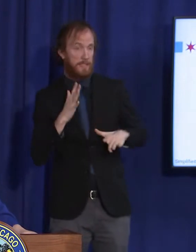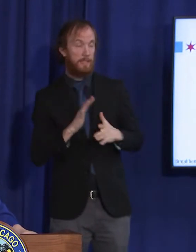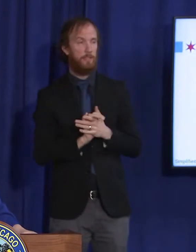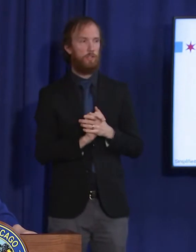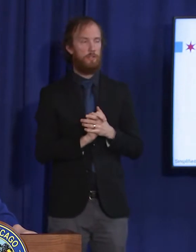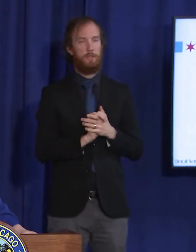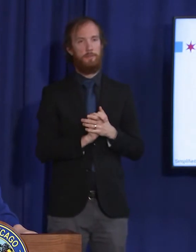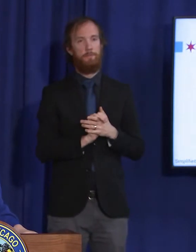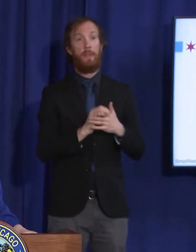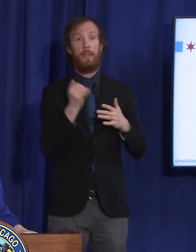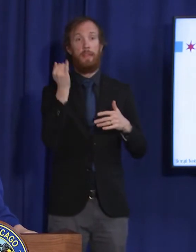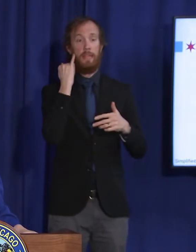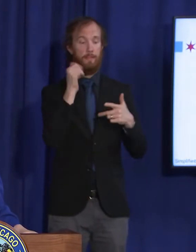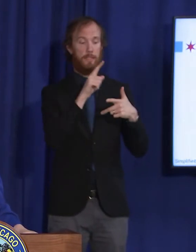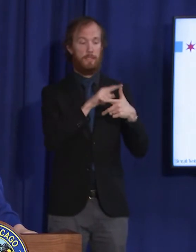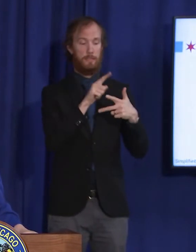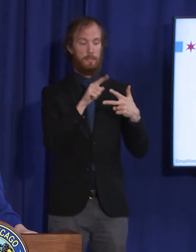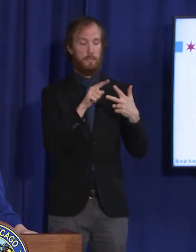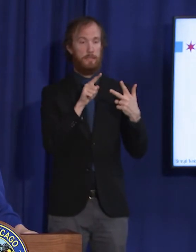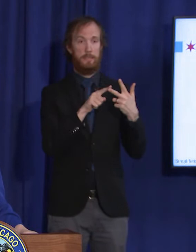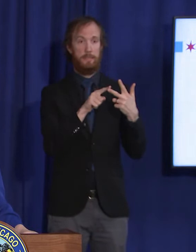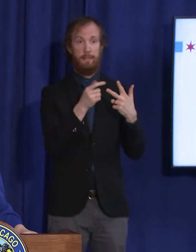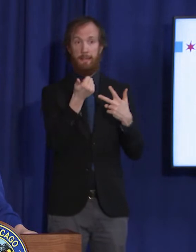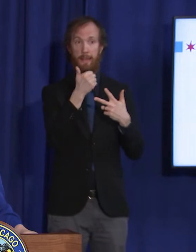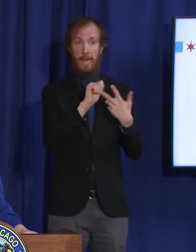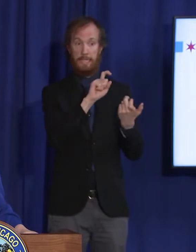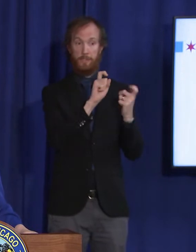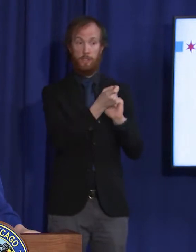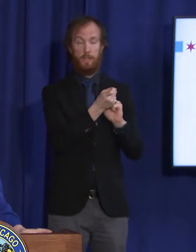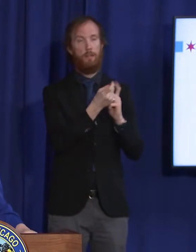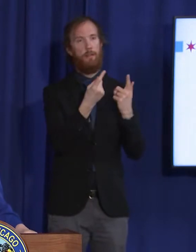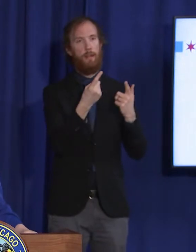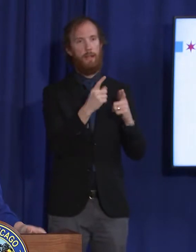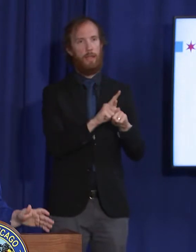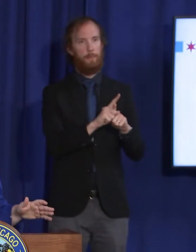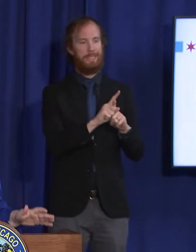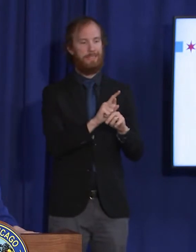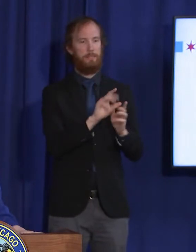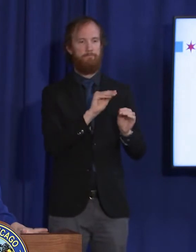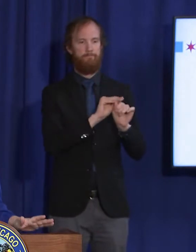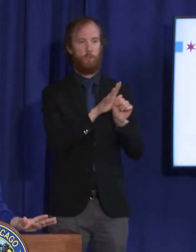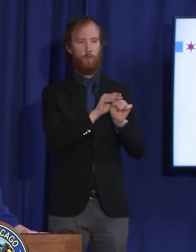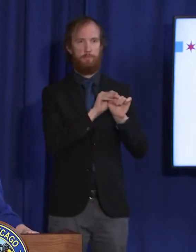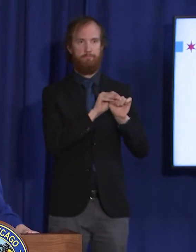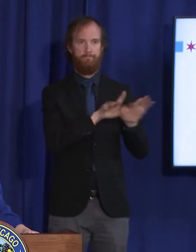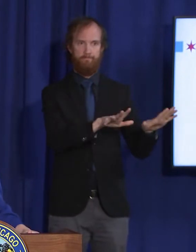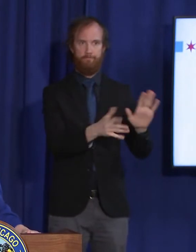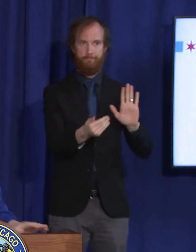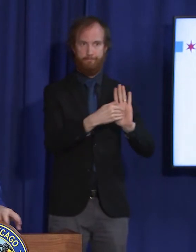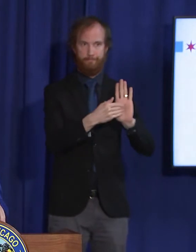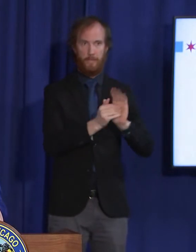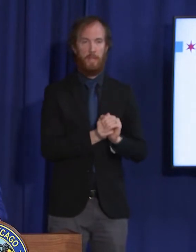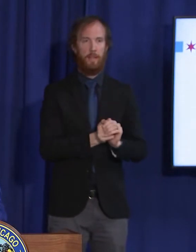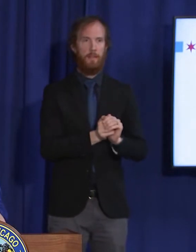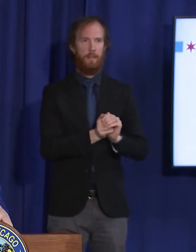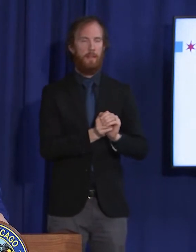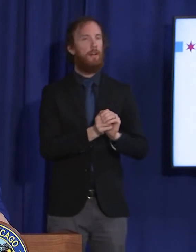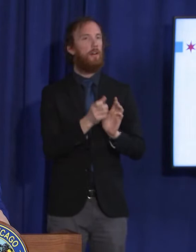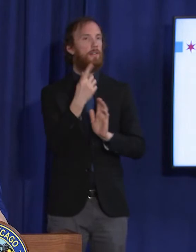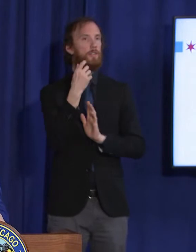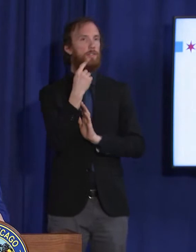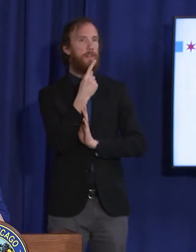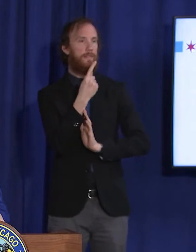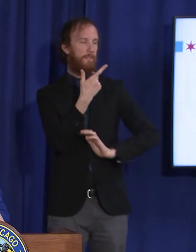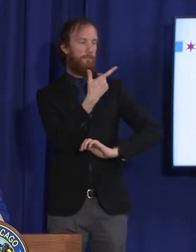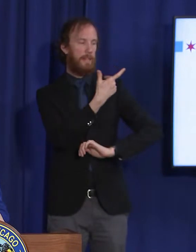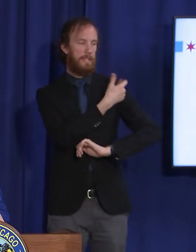three things change, that's what can result in surges. Vaccines are not the whole story, but all